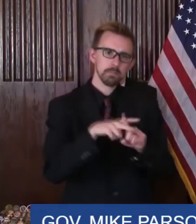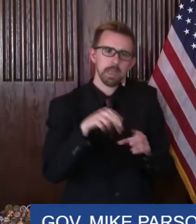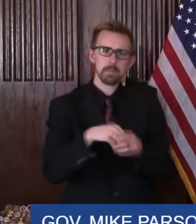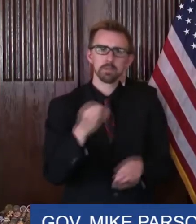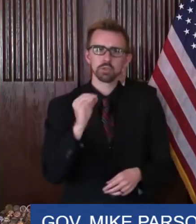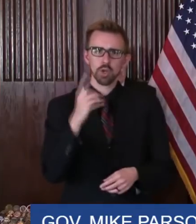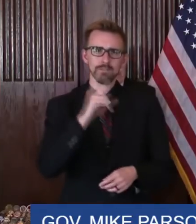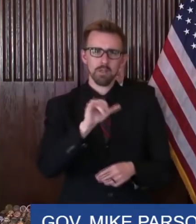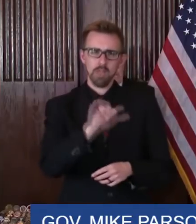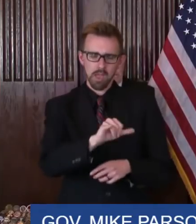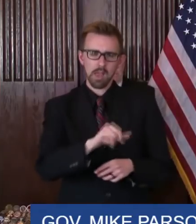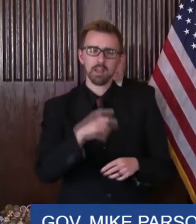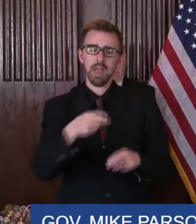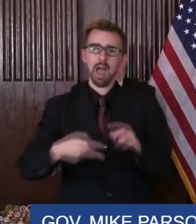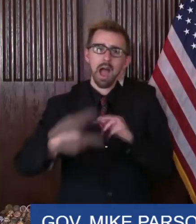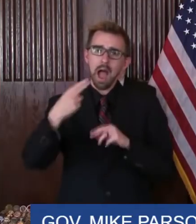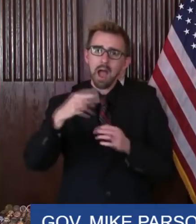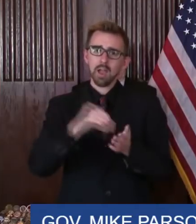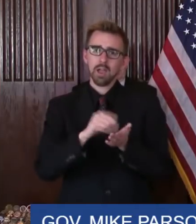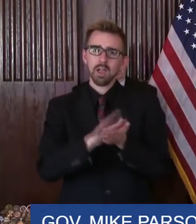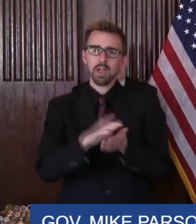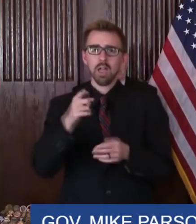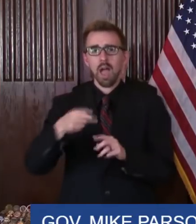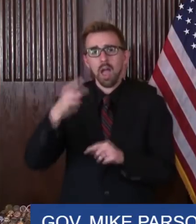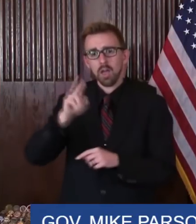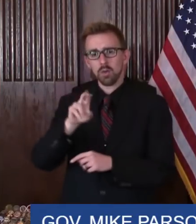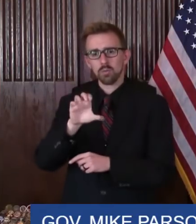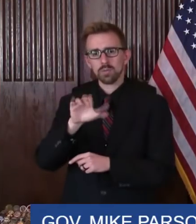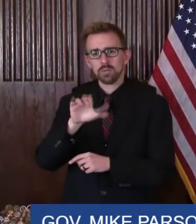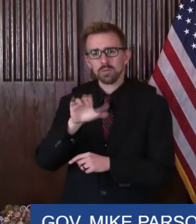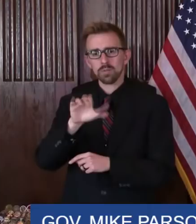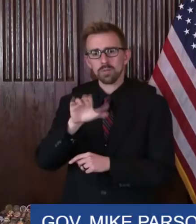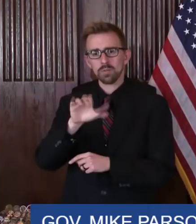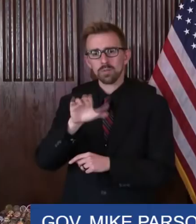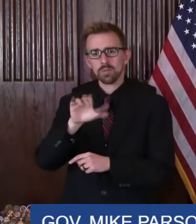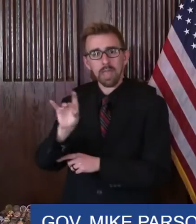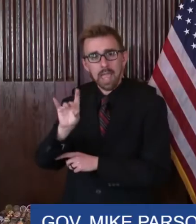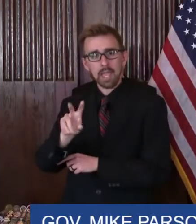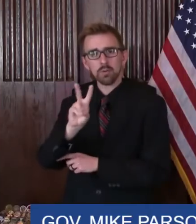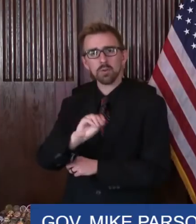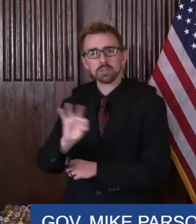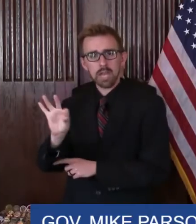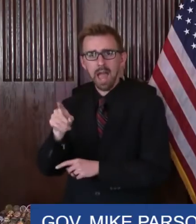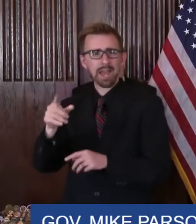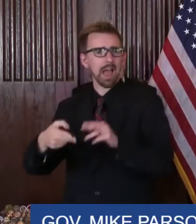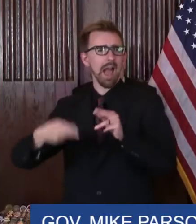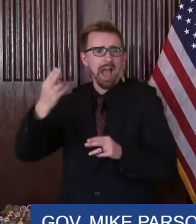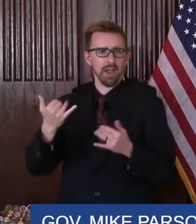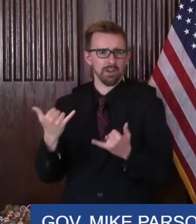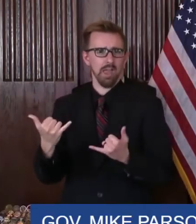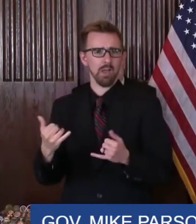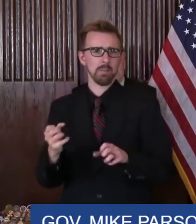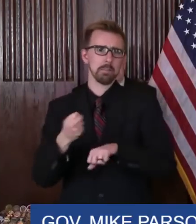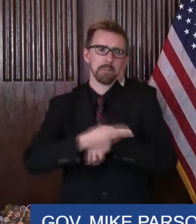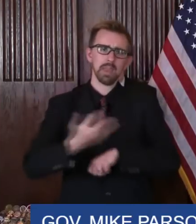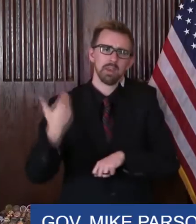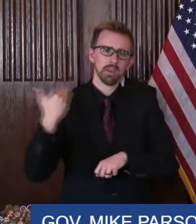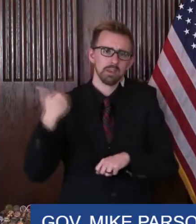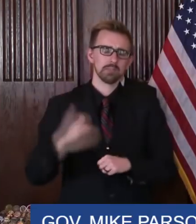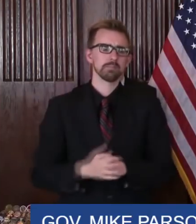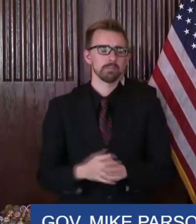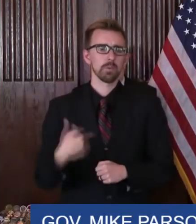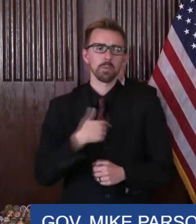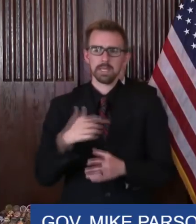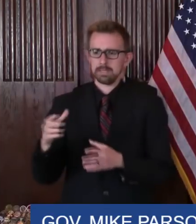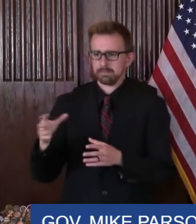even higher than was recorded at the height of the recession in 2008 and 2009. Last week alone, we took over 104,000